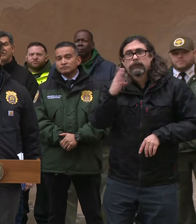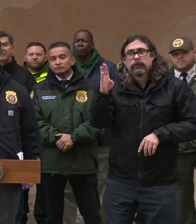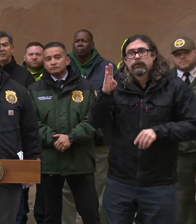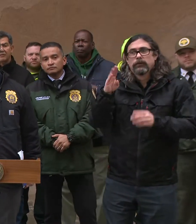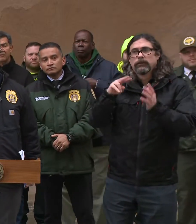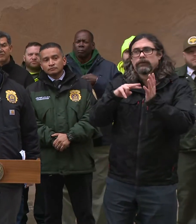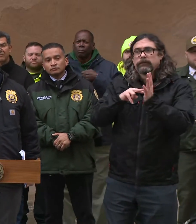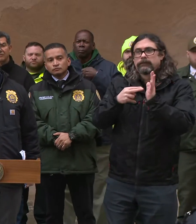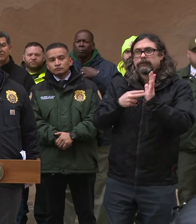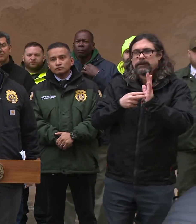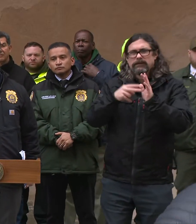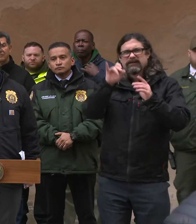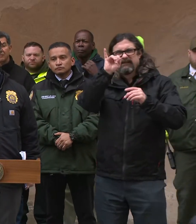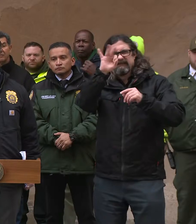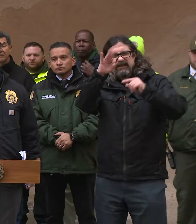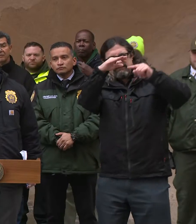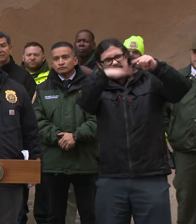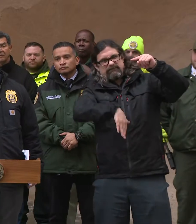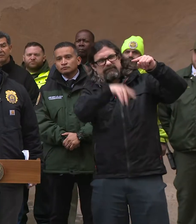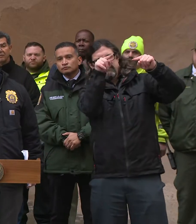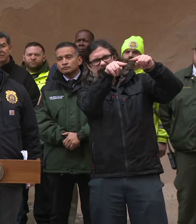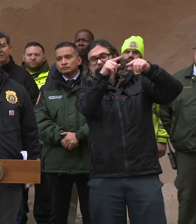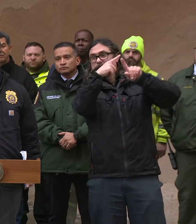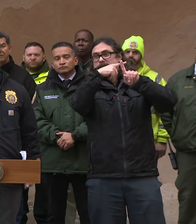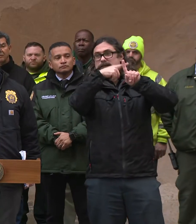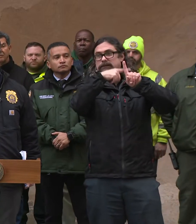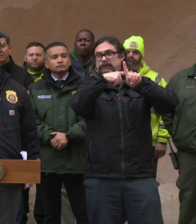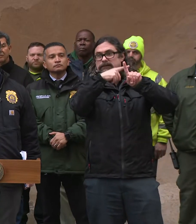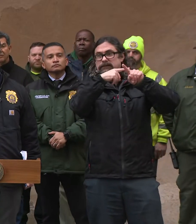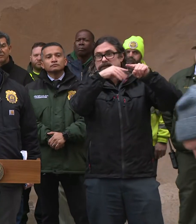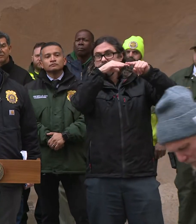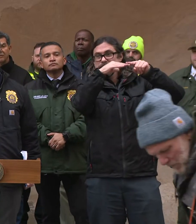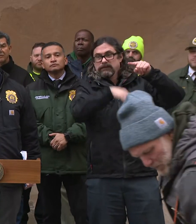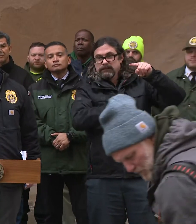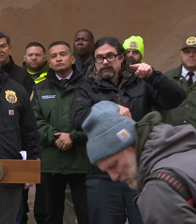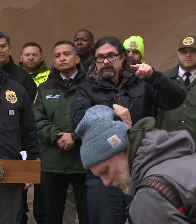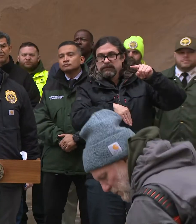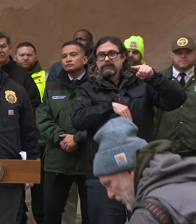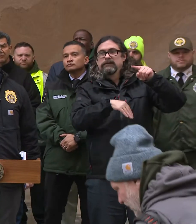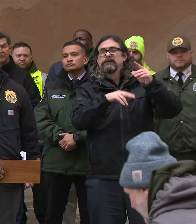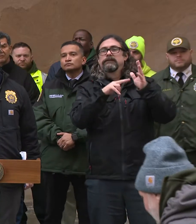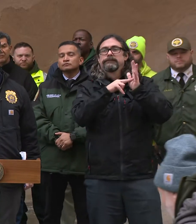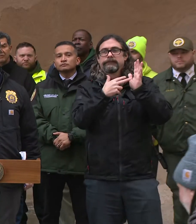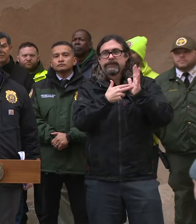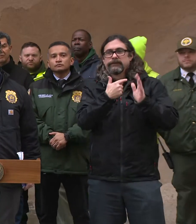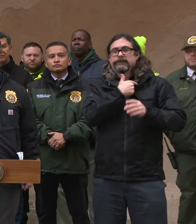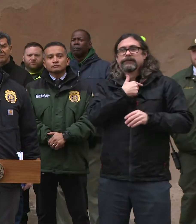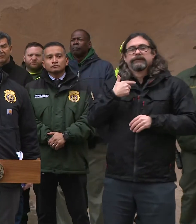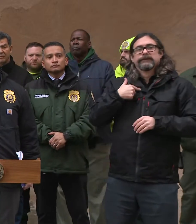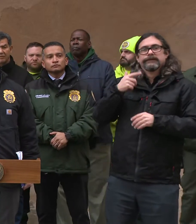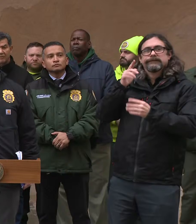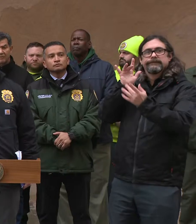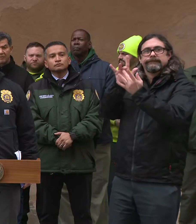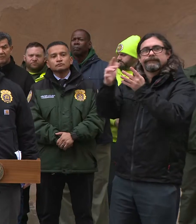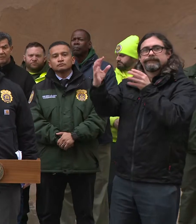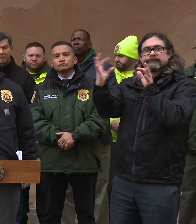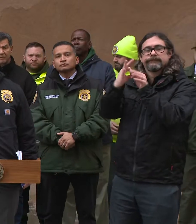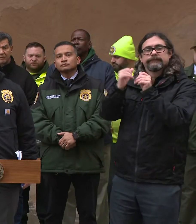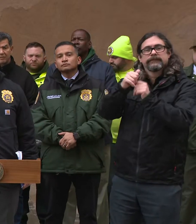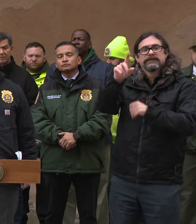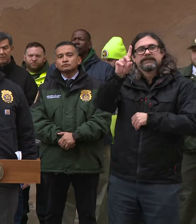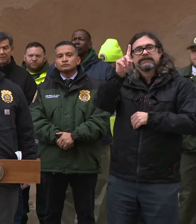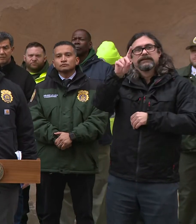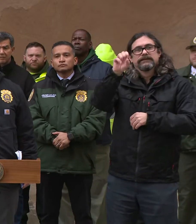thresholds, we do outreach with our Department of Social Service to vulnerable New Yorkers that are out on the street. There's also enhanced code